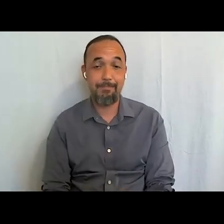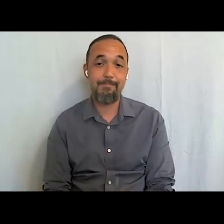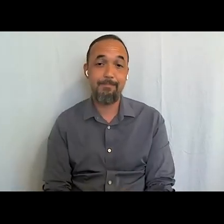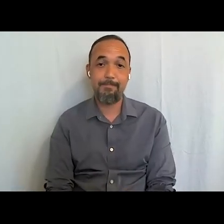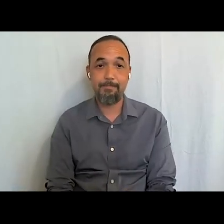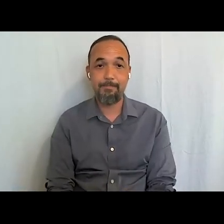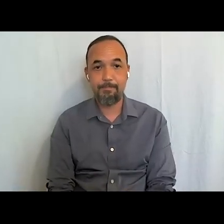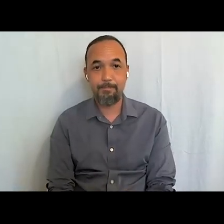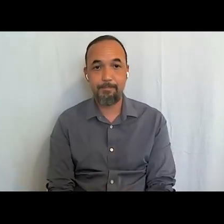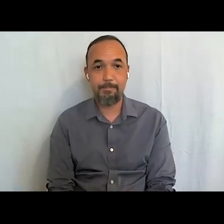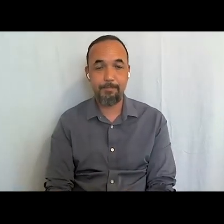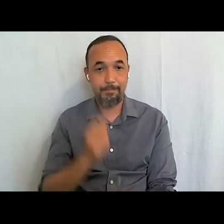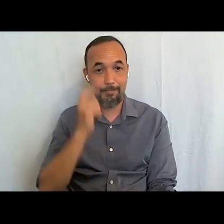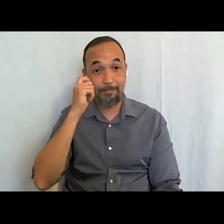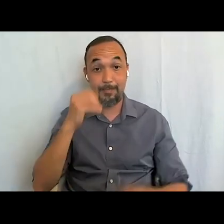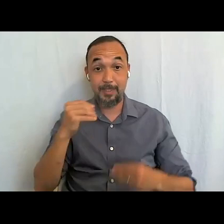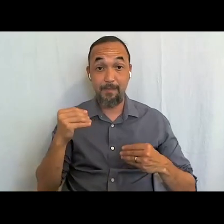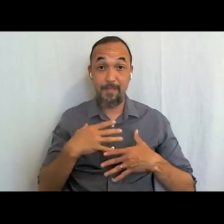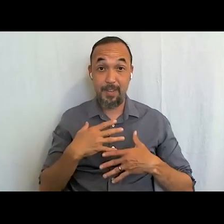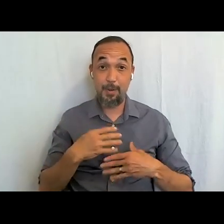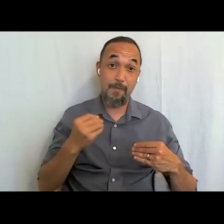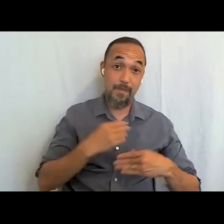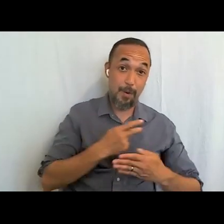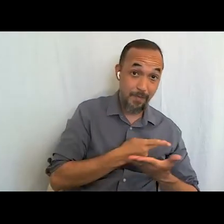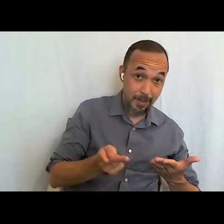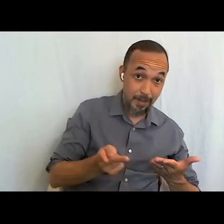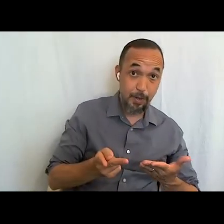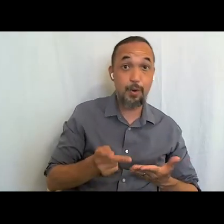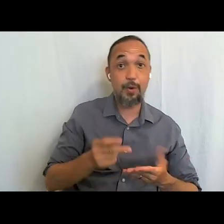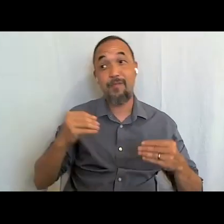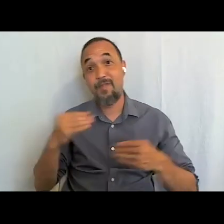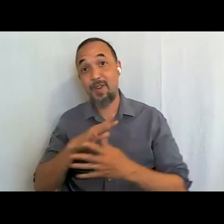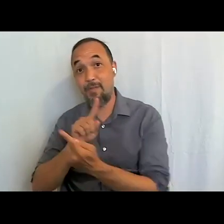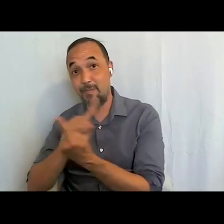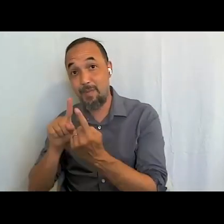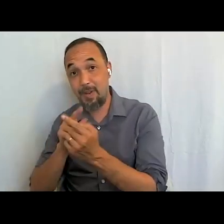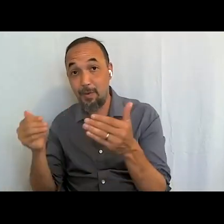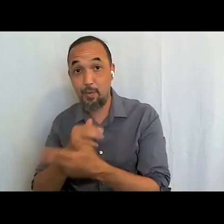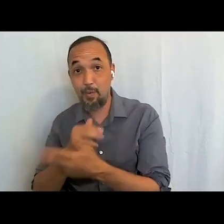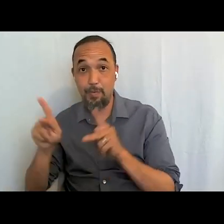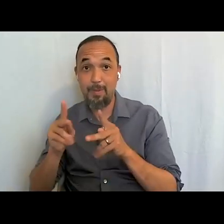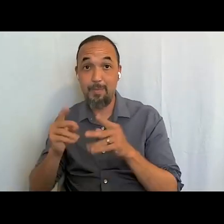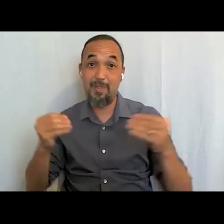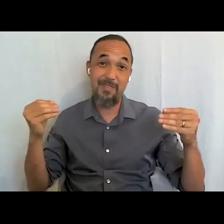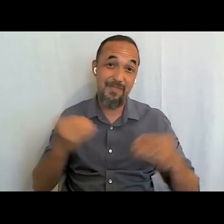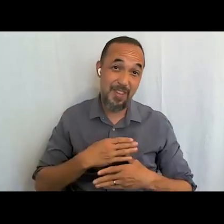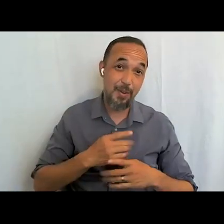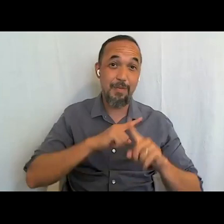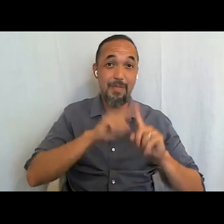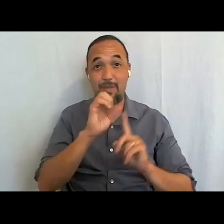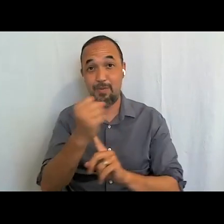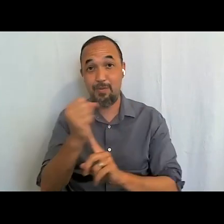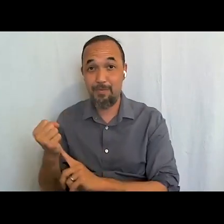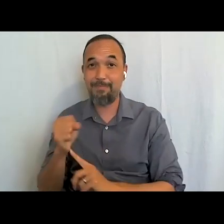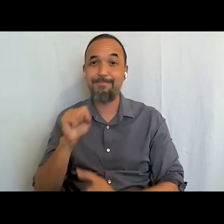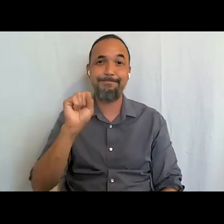Fear. Yeah, fear of failure. Fear of meeting new people. Fear of a lot of different situations.